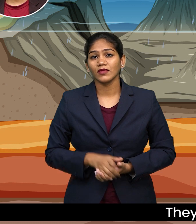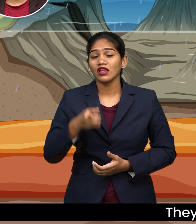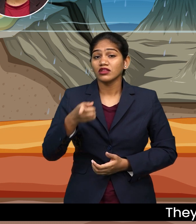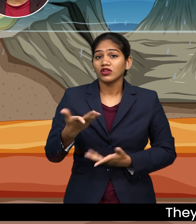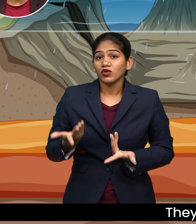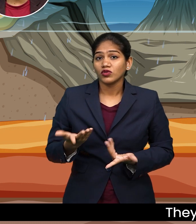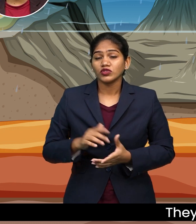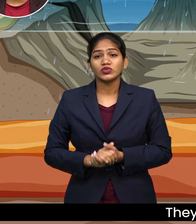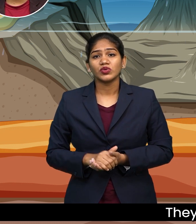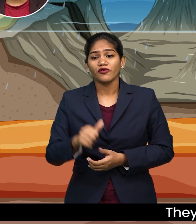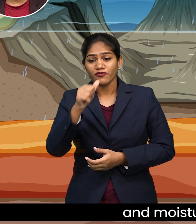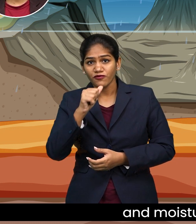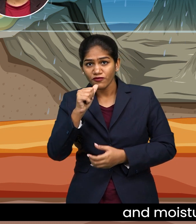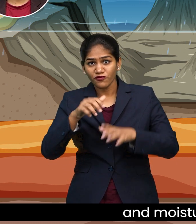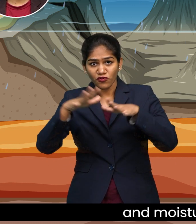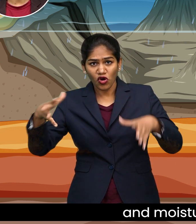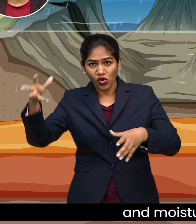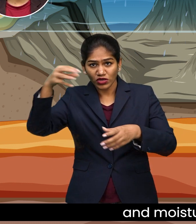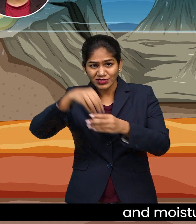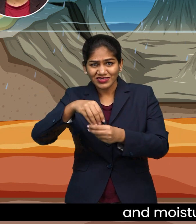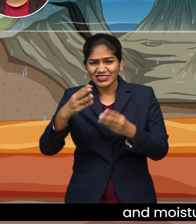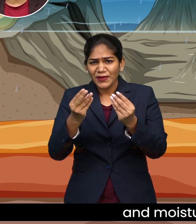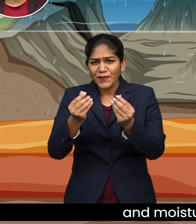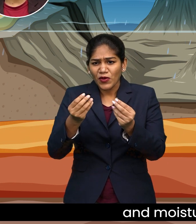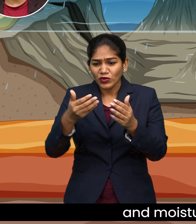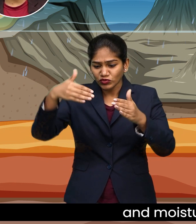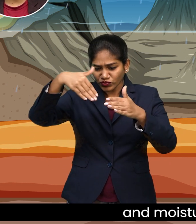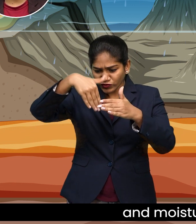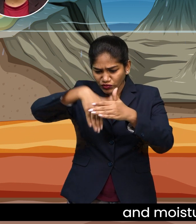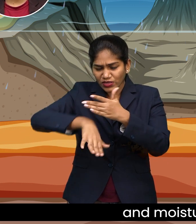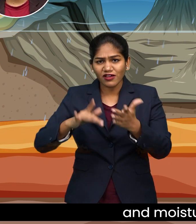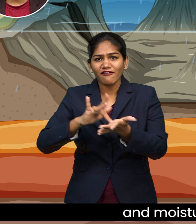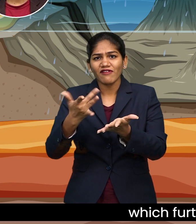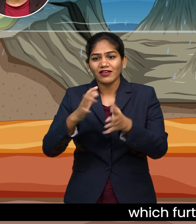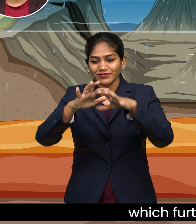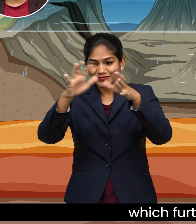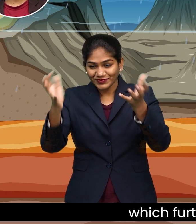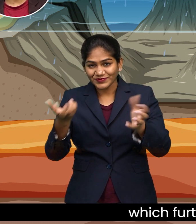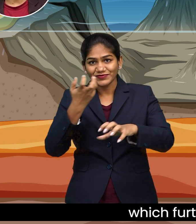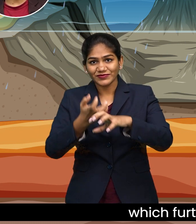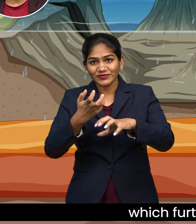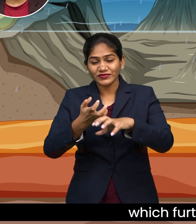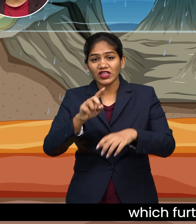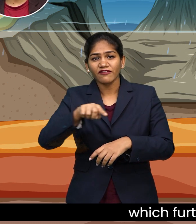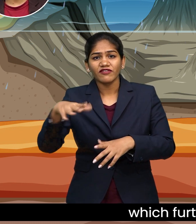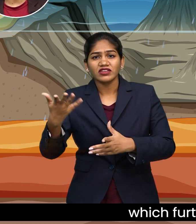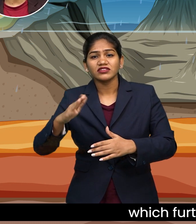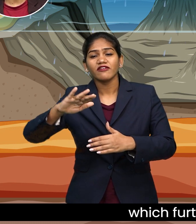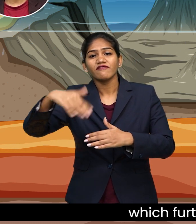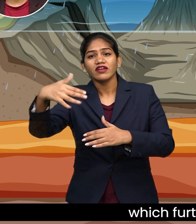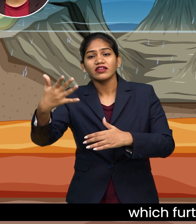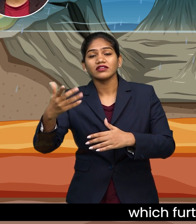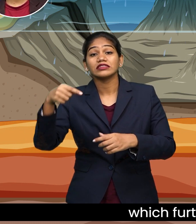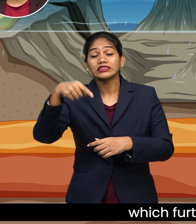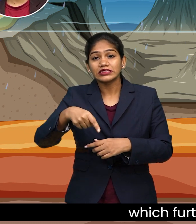They also enable water and moisture to enter into the rocks, which further enables weathering.